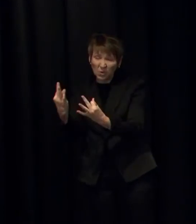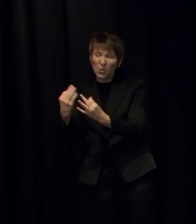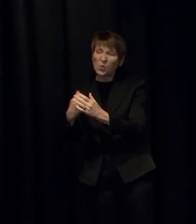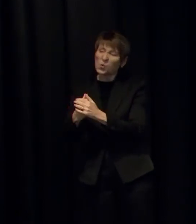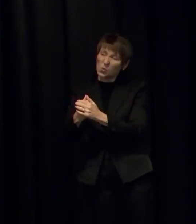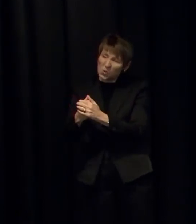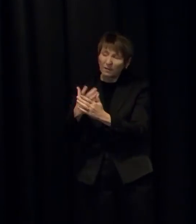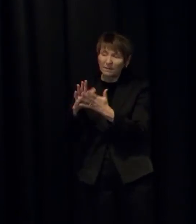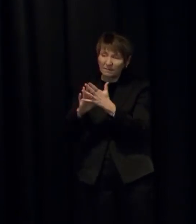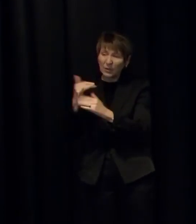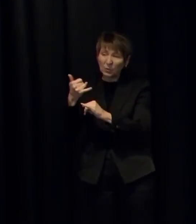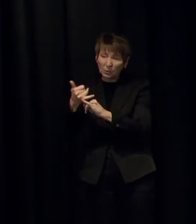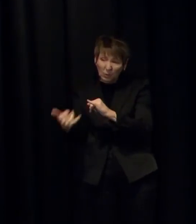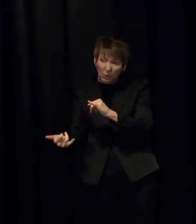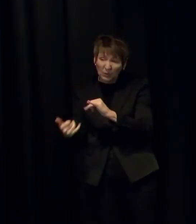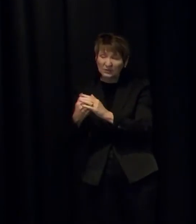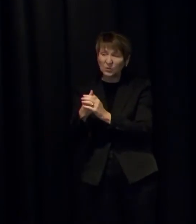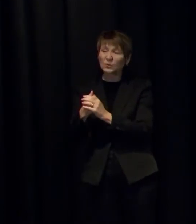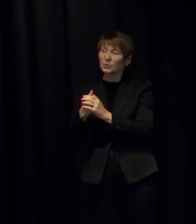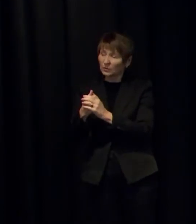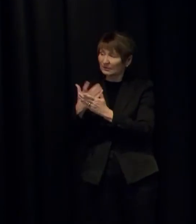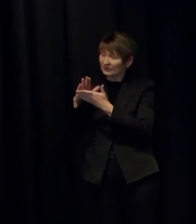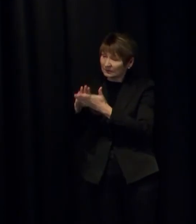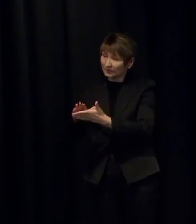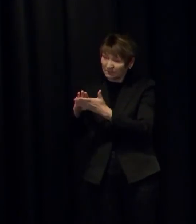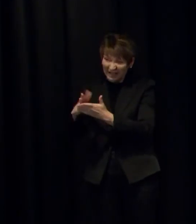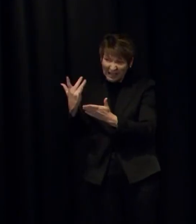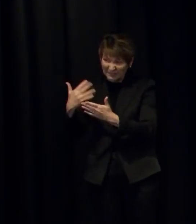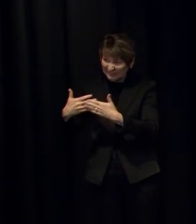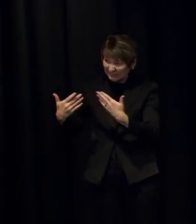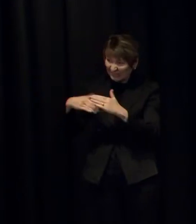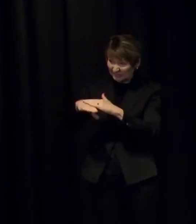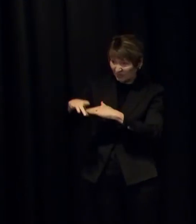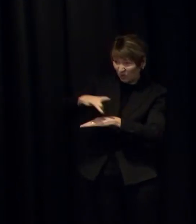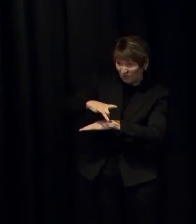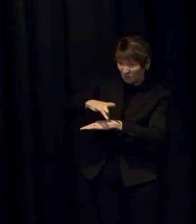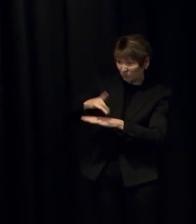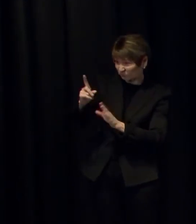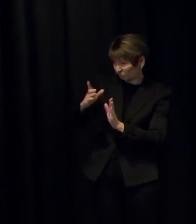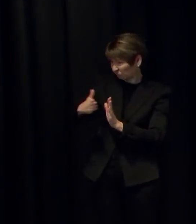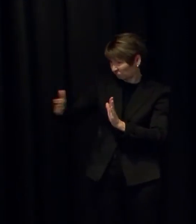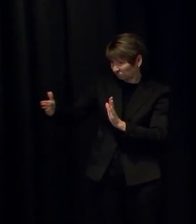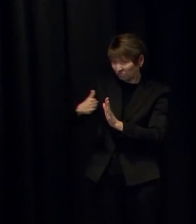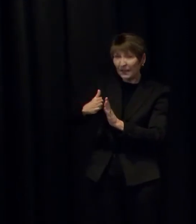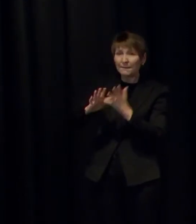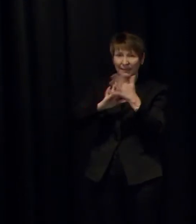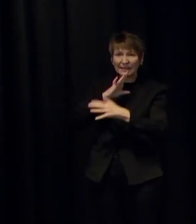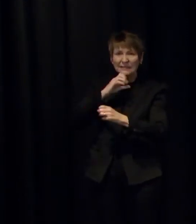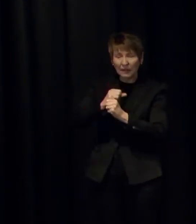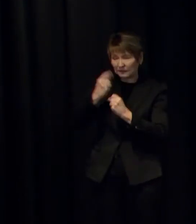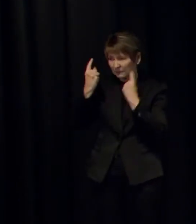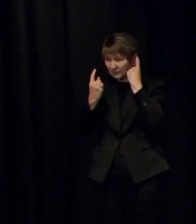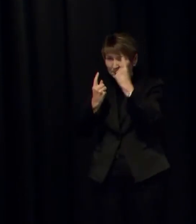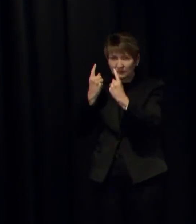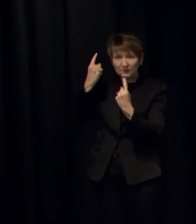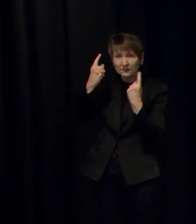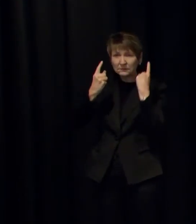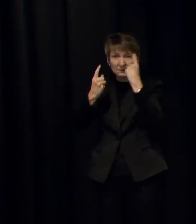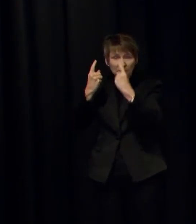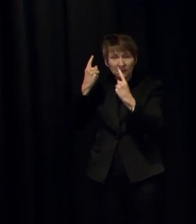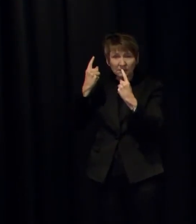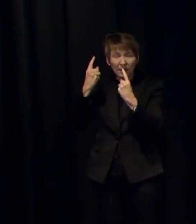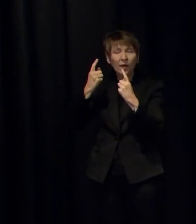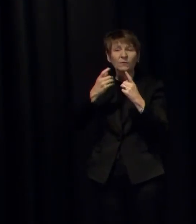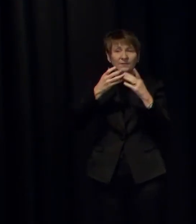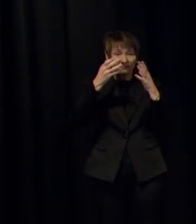than had been originally modelled. And so the projections out for the next couple of months are better than had been originally modelled, and